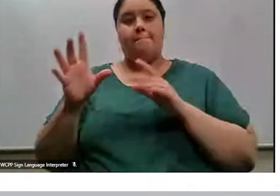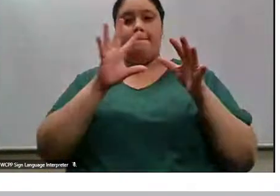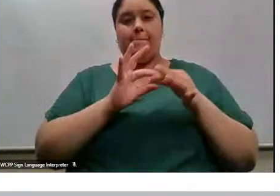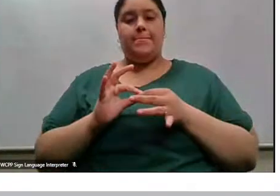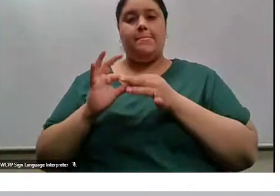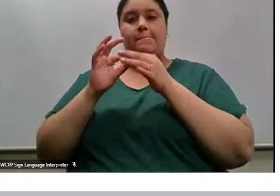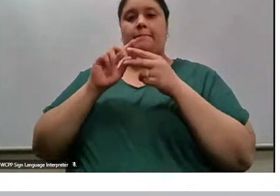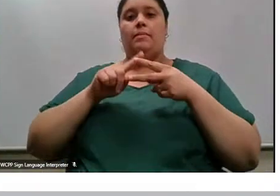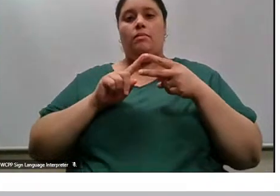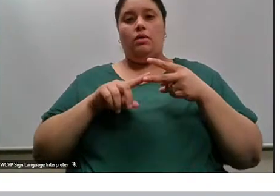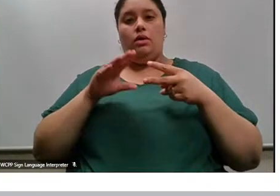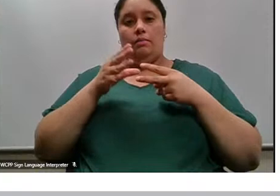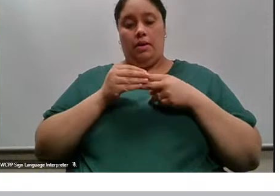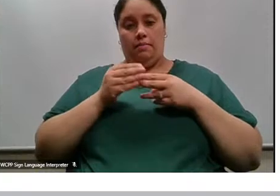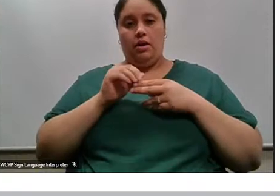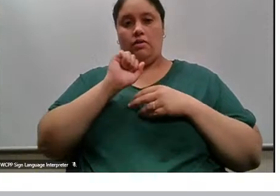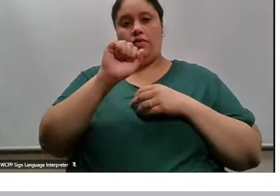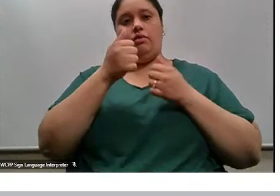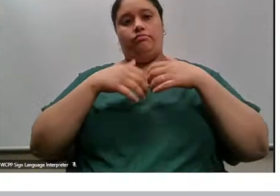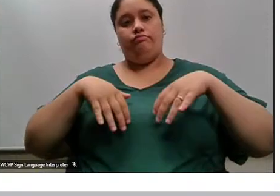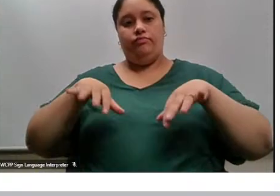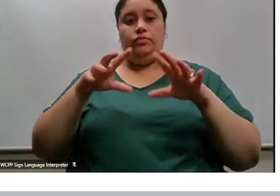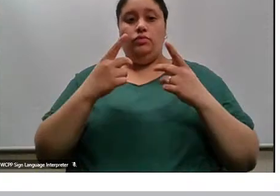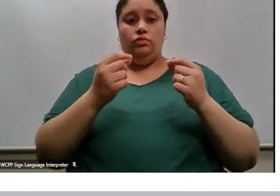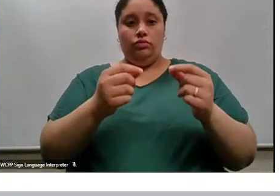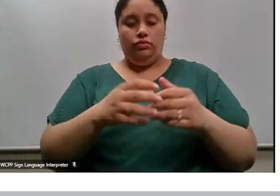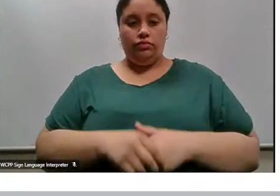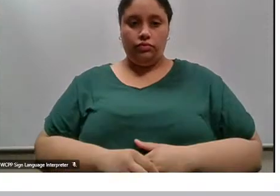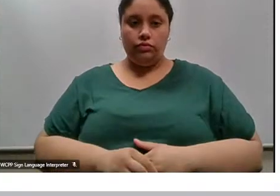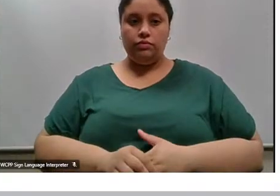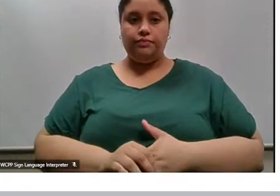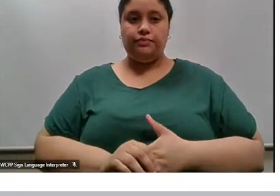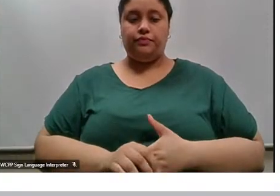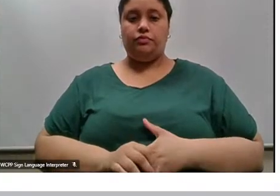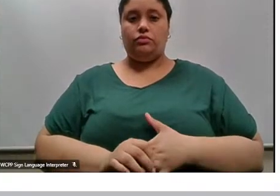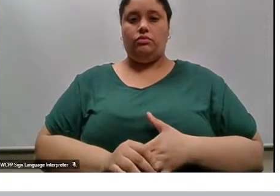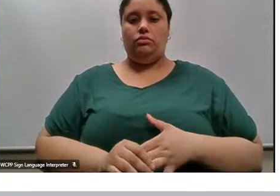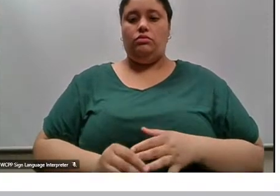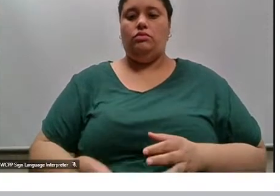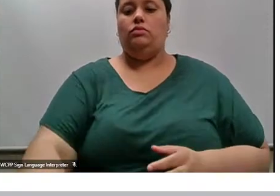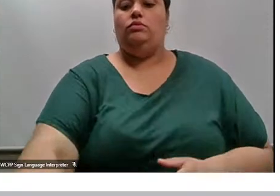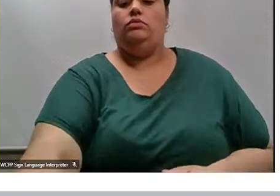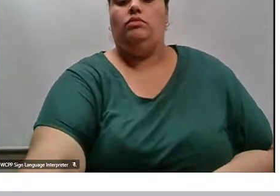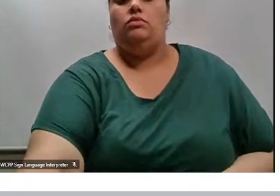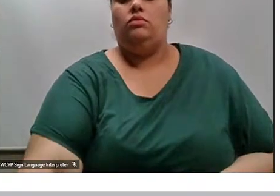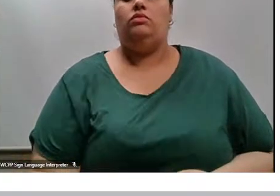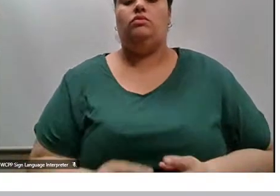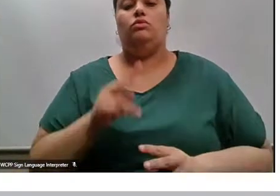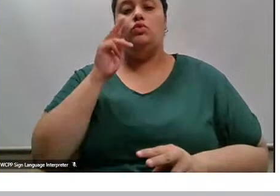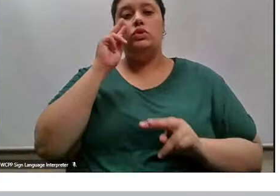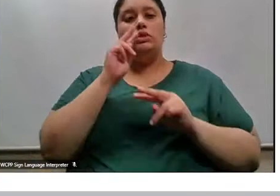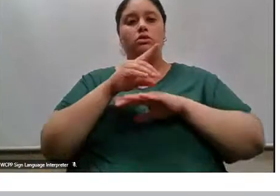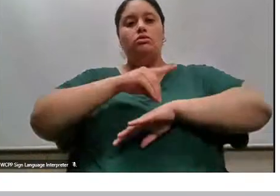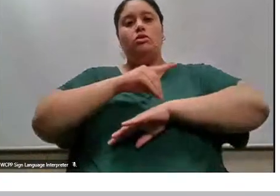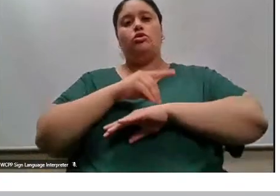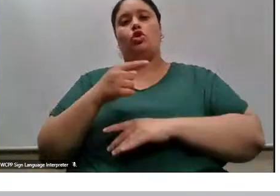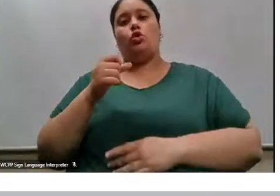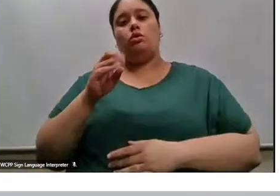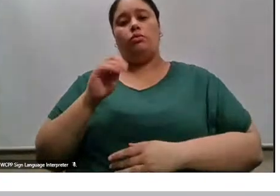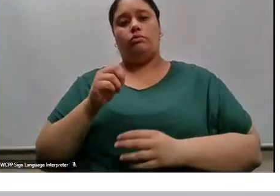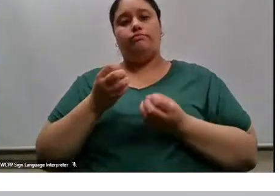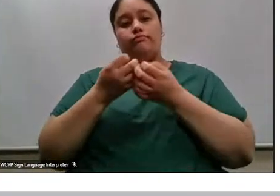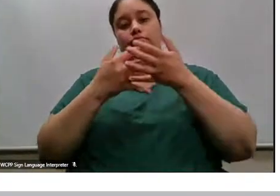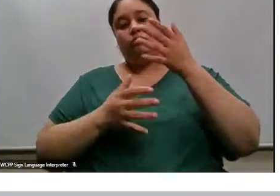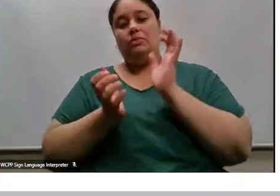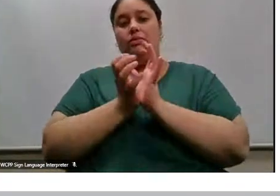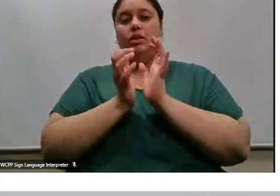two members and their activities. I think, as you will see, Dr. Grootworm's number of meetings attended are